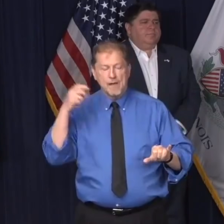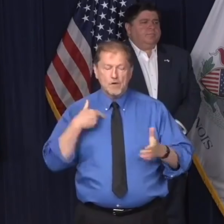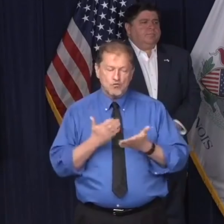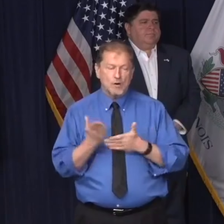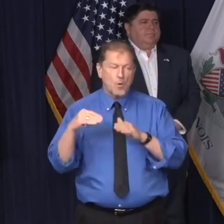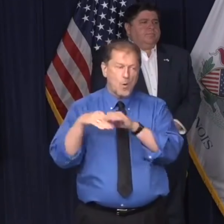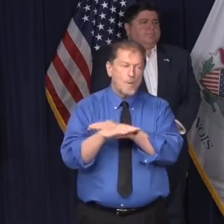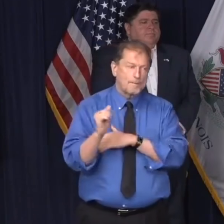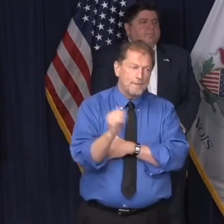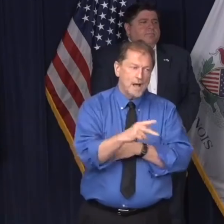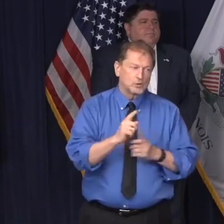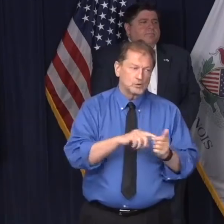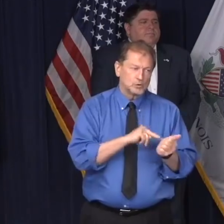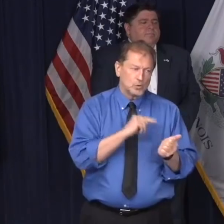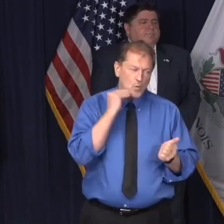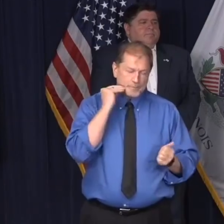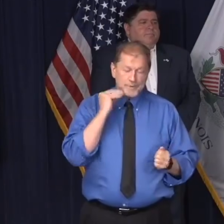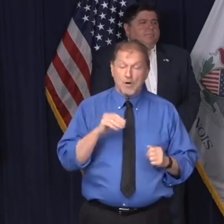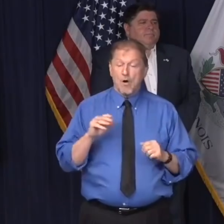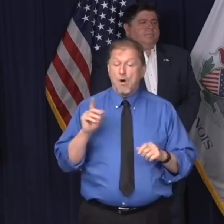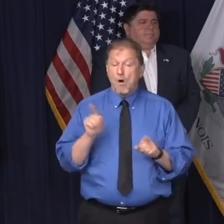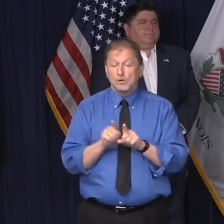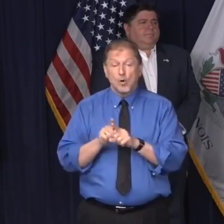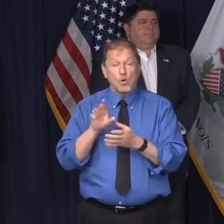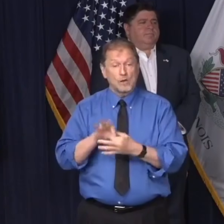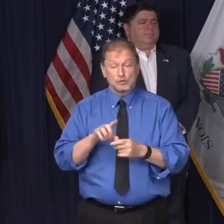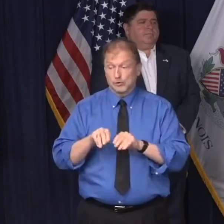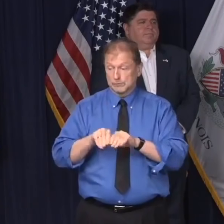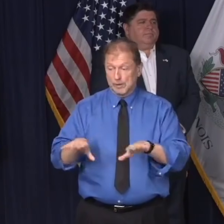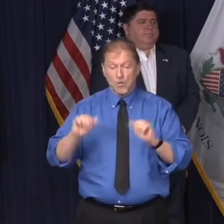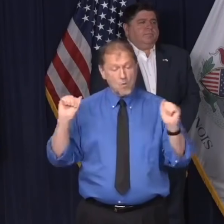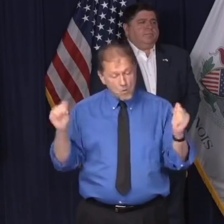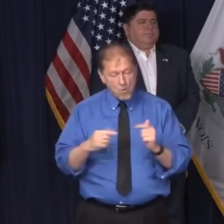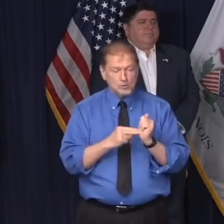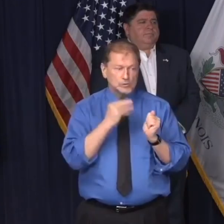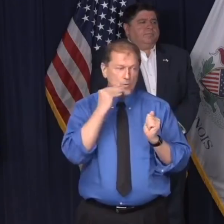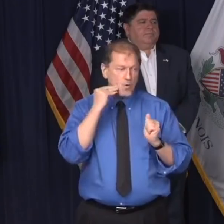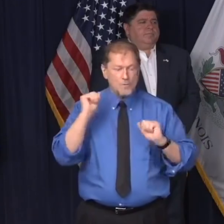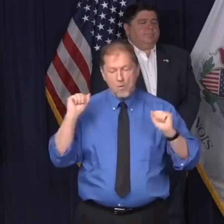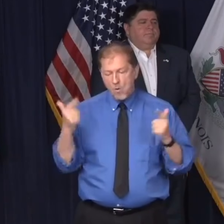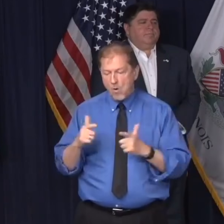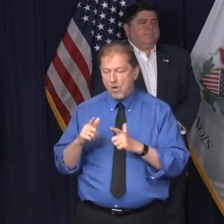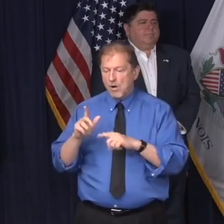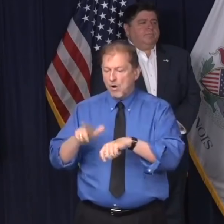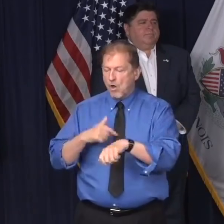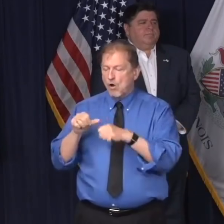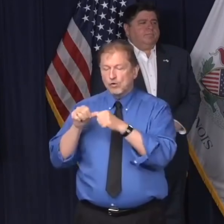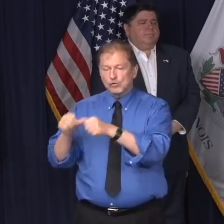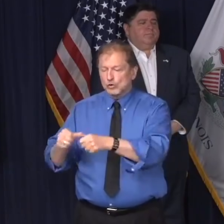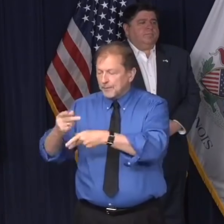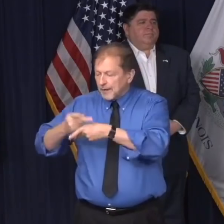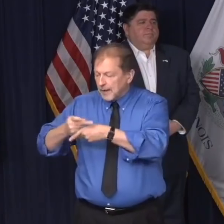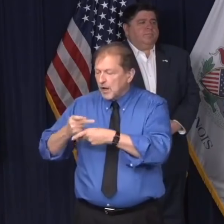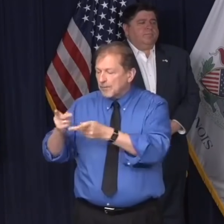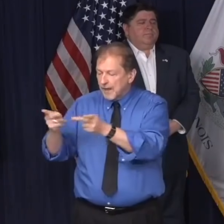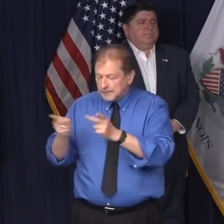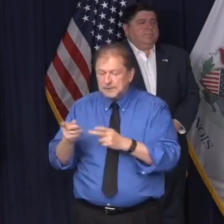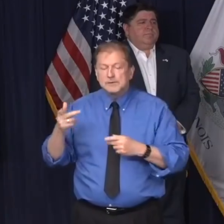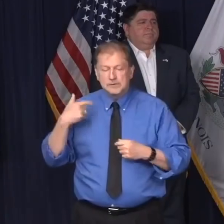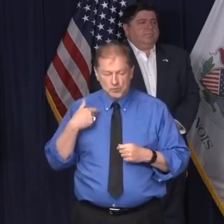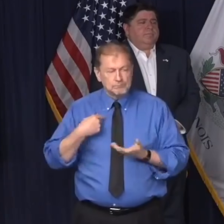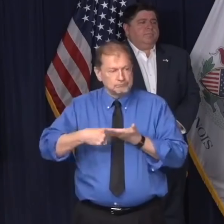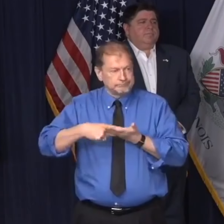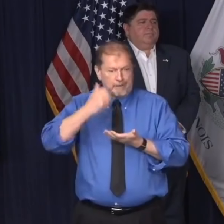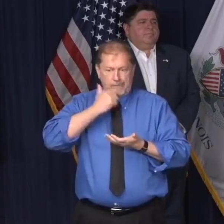concerns regarding spread of the virus, again, all of the nursing homes, all the long-term care facilities, that's what we've been talking about every day, about how